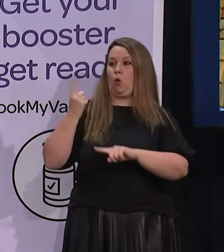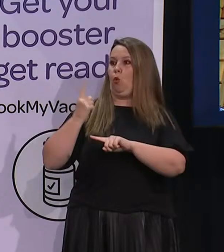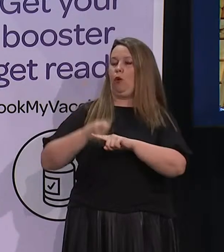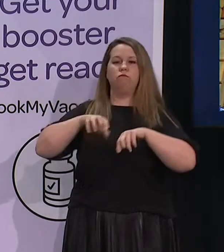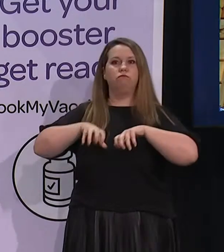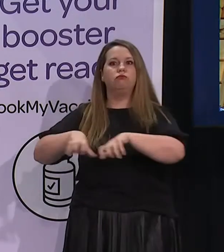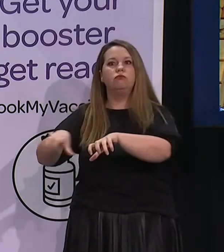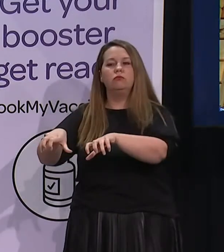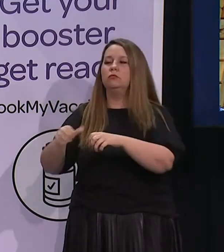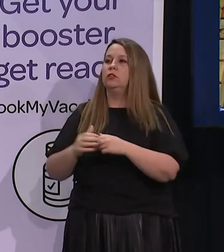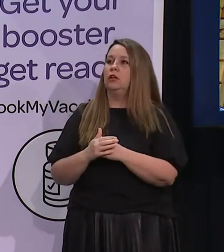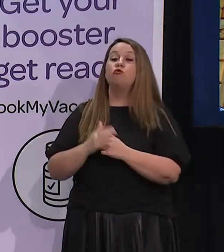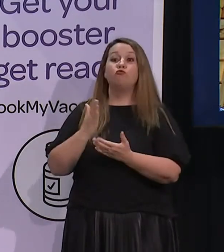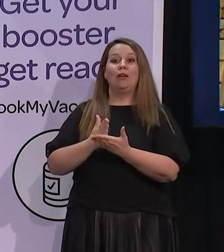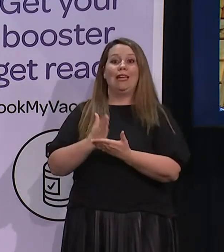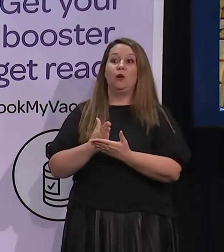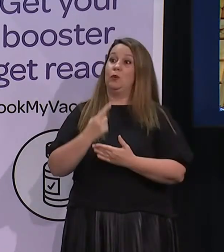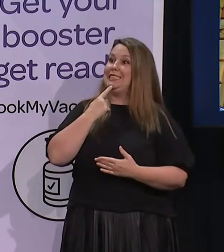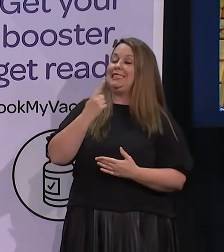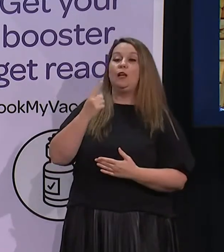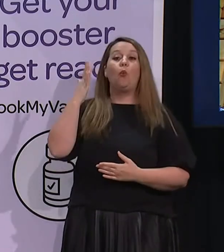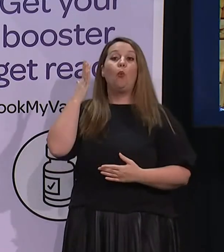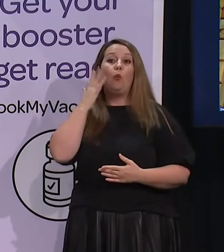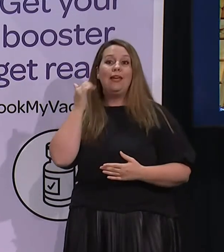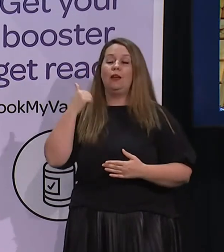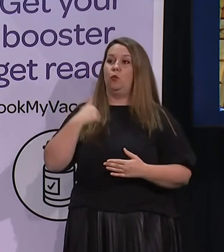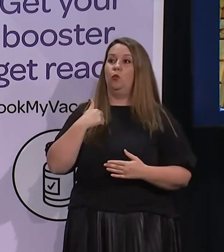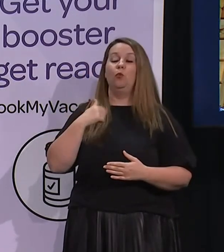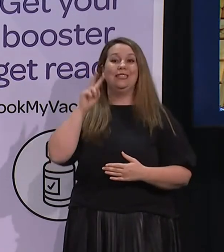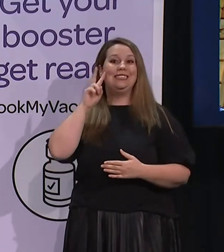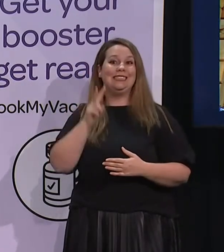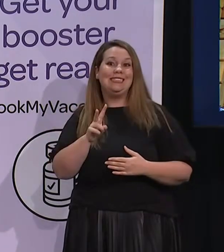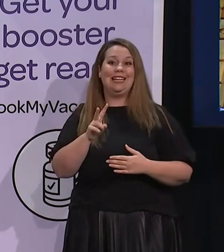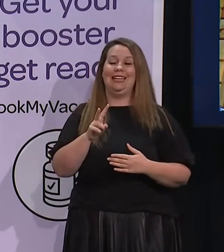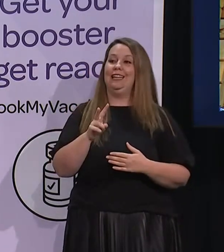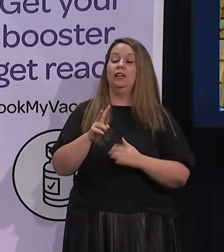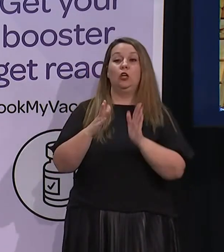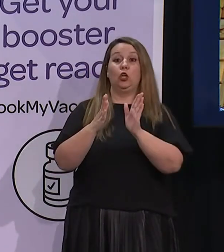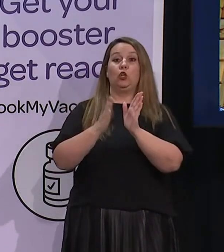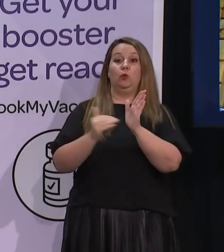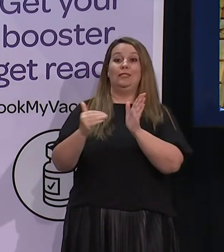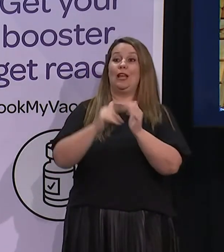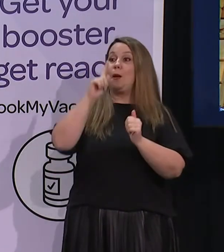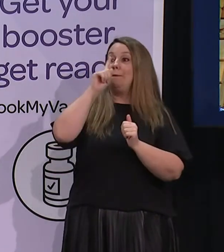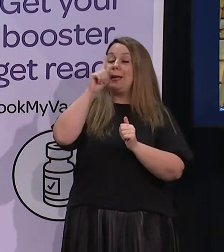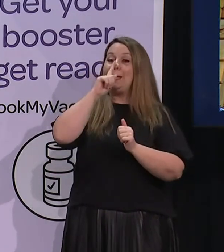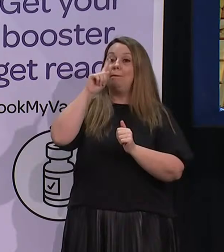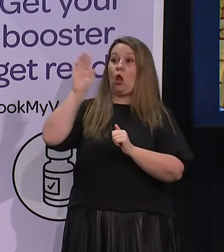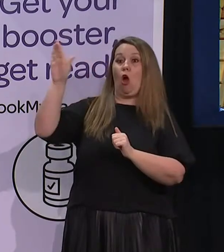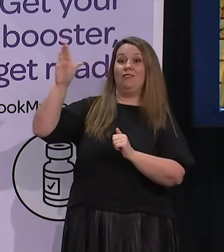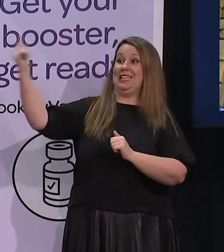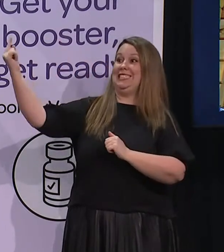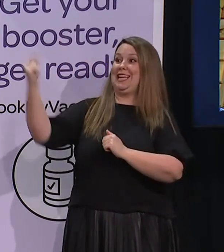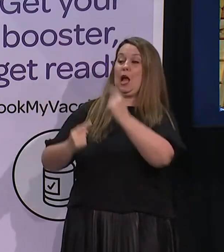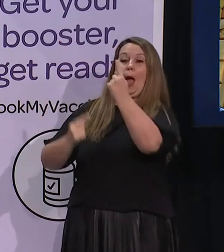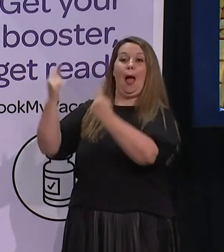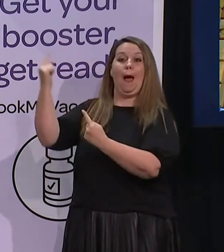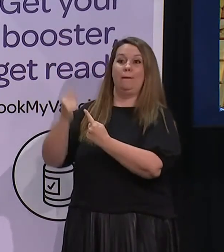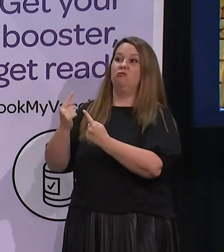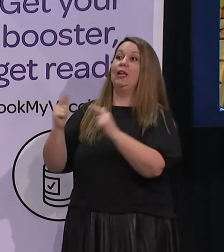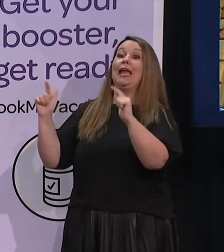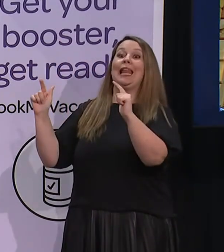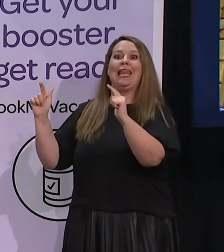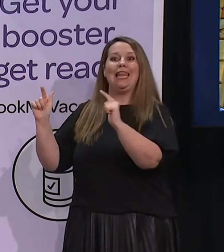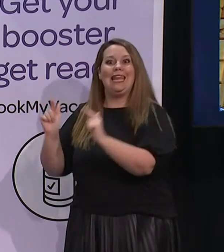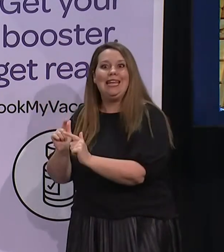we reach a point where our cases are at a point where incoming cases from New Zealanders arriving will have less material impact,